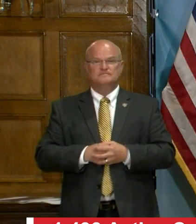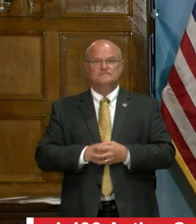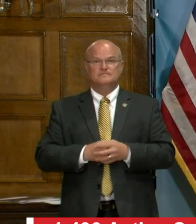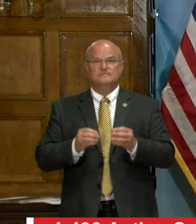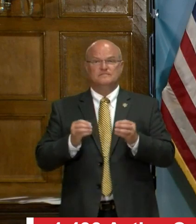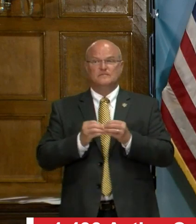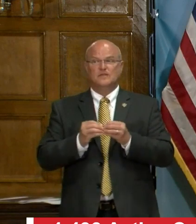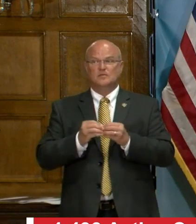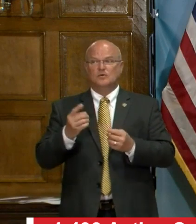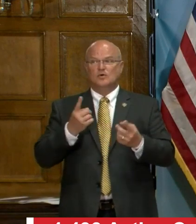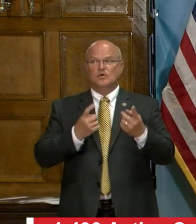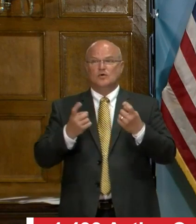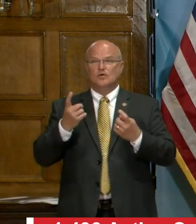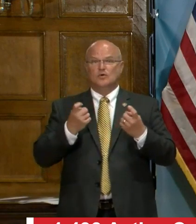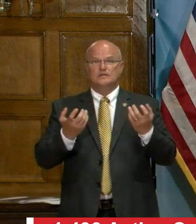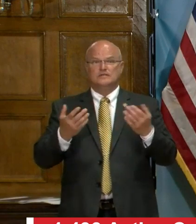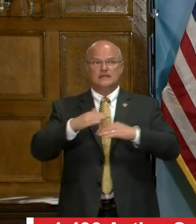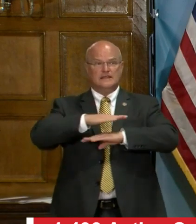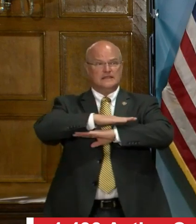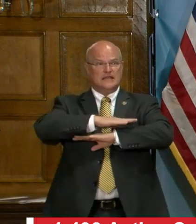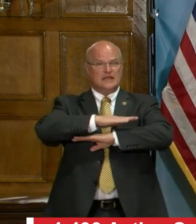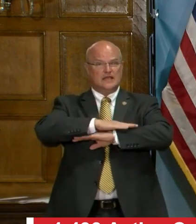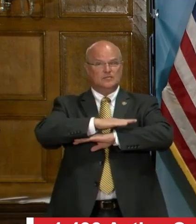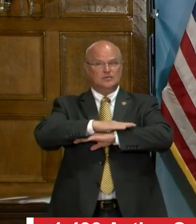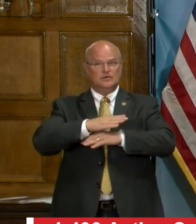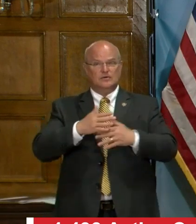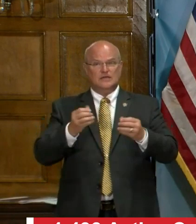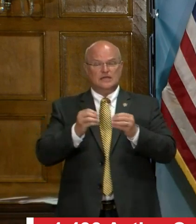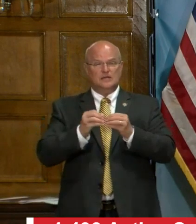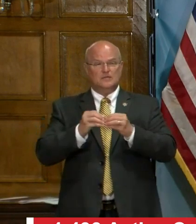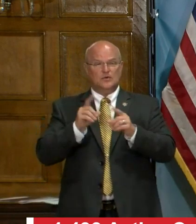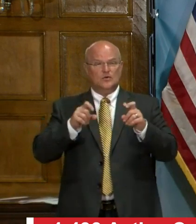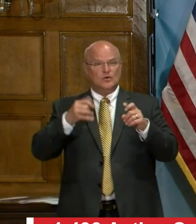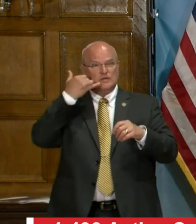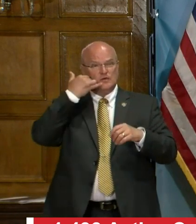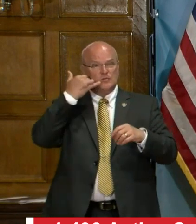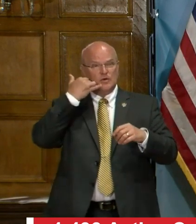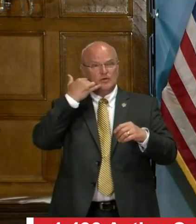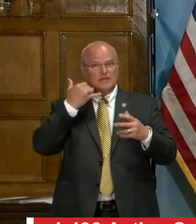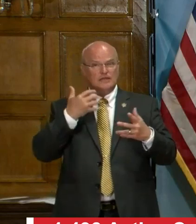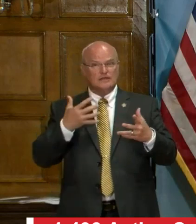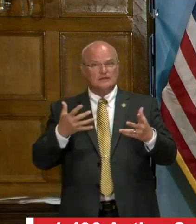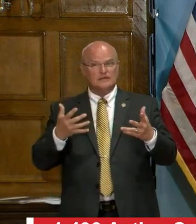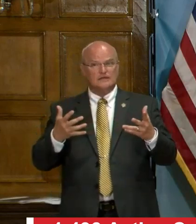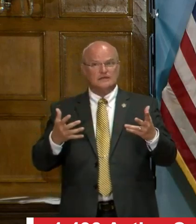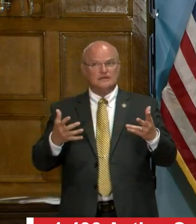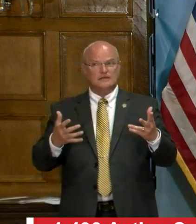Is there any other questions at the table? Is there any other question remotely?